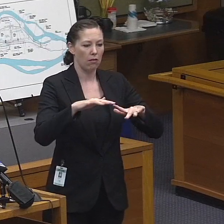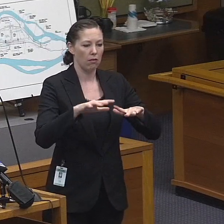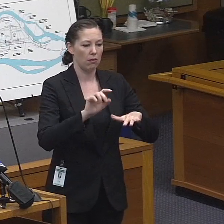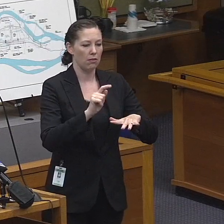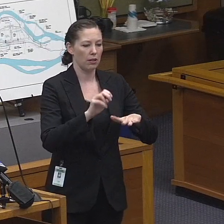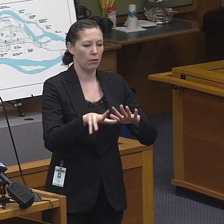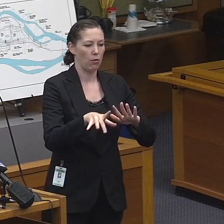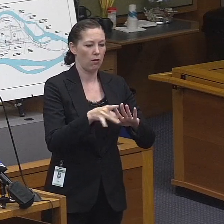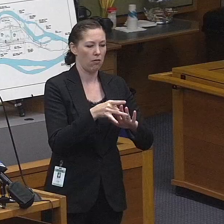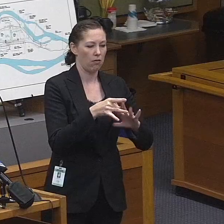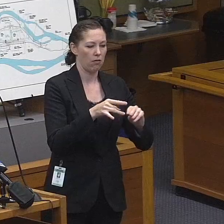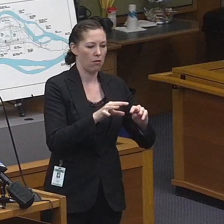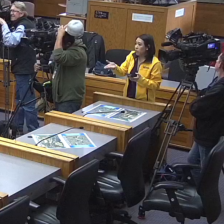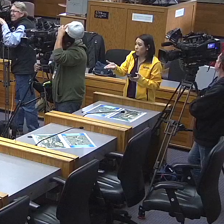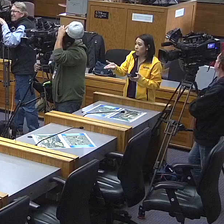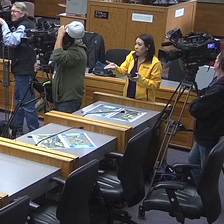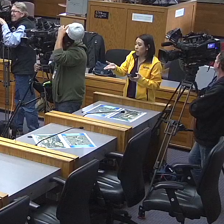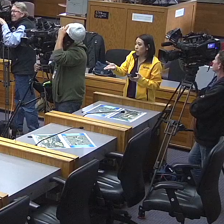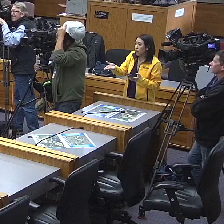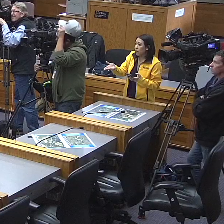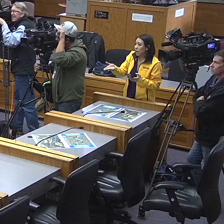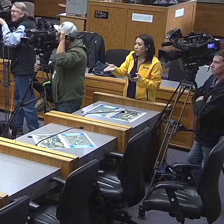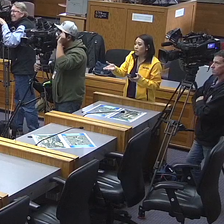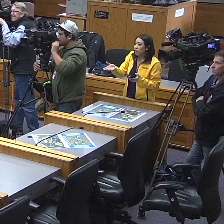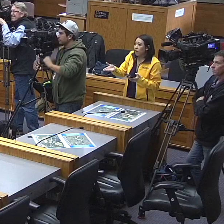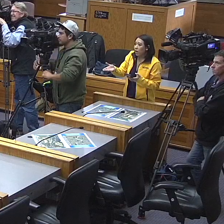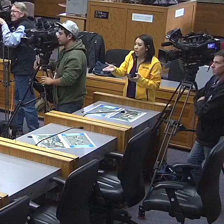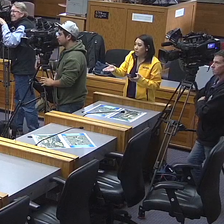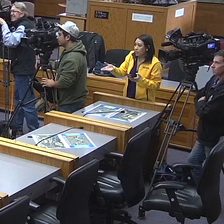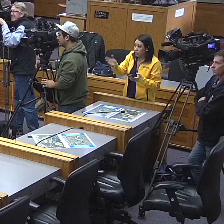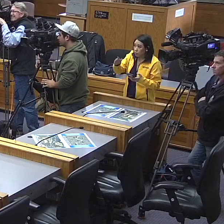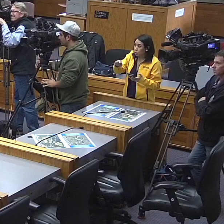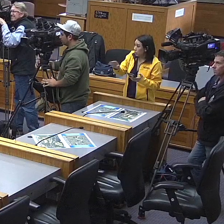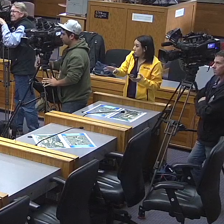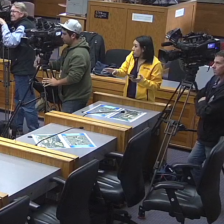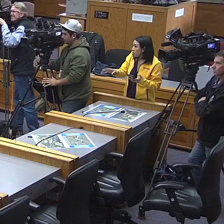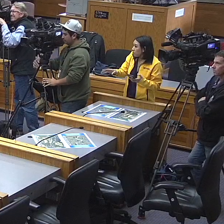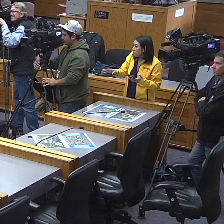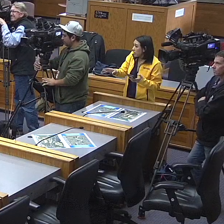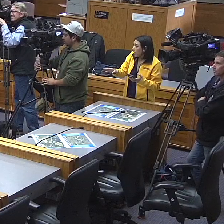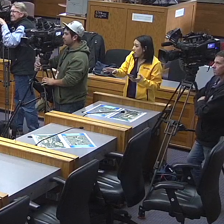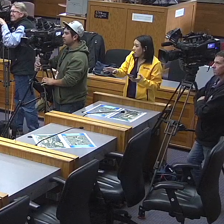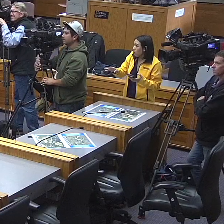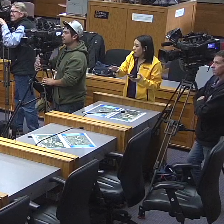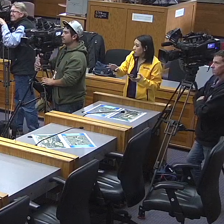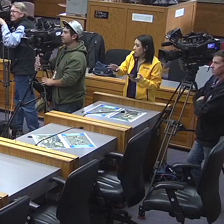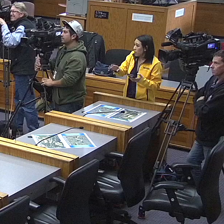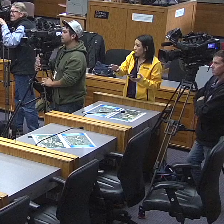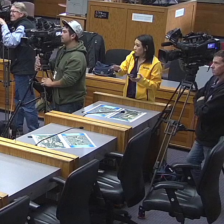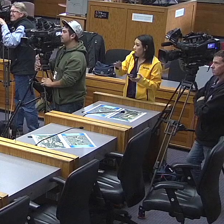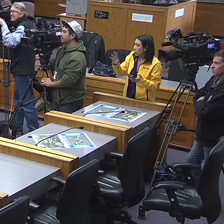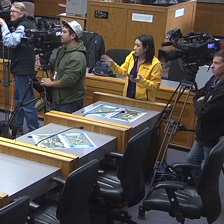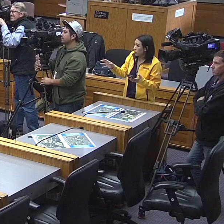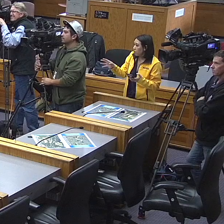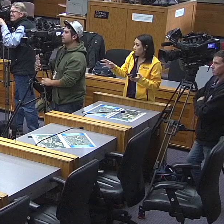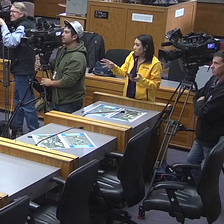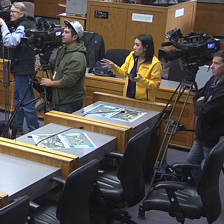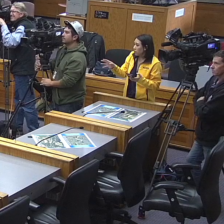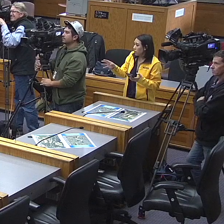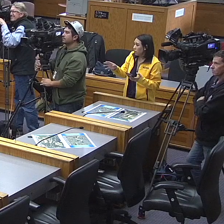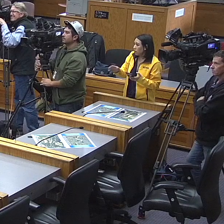of solutions you were looking at, and this one would be the one that you'd recommend. Is this short-term then, and what is then your